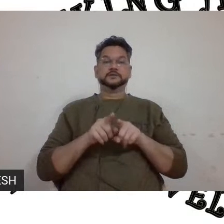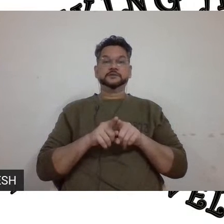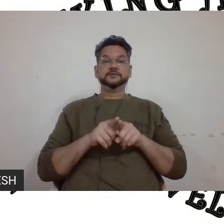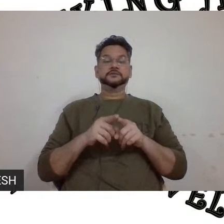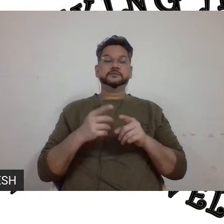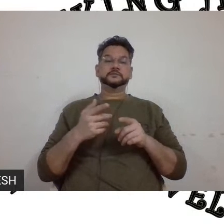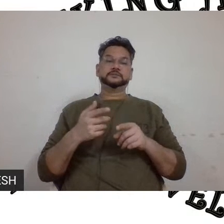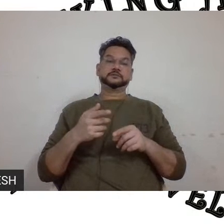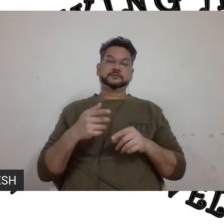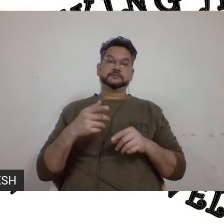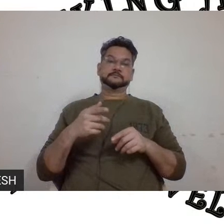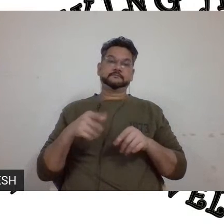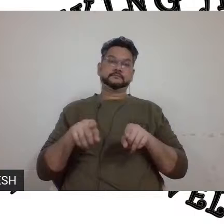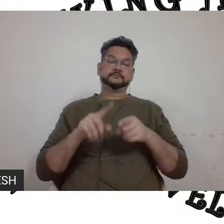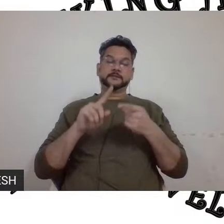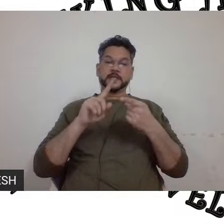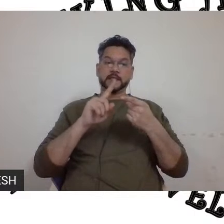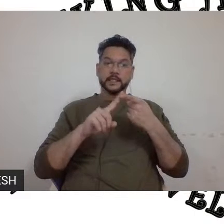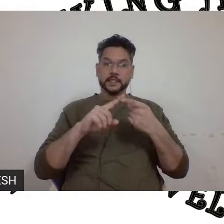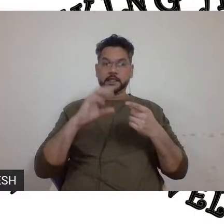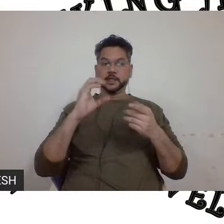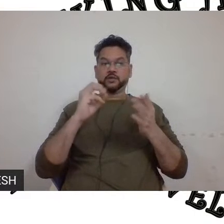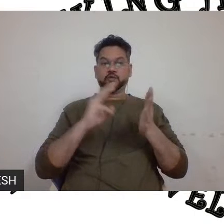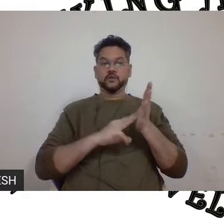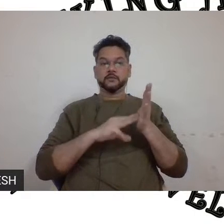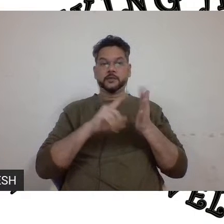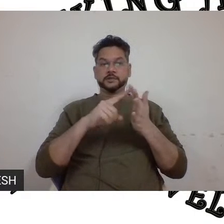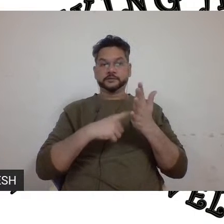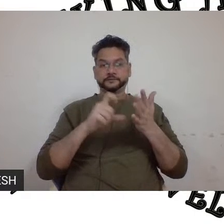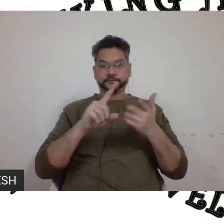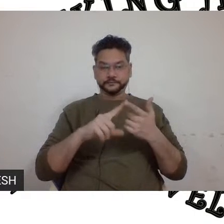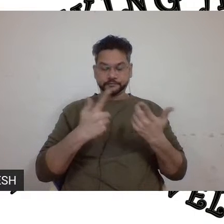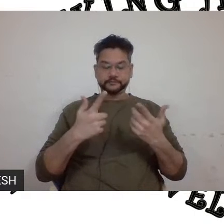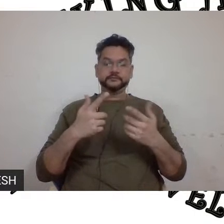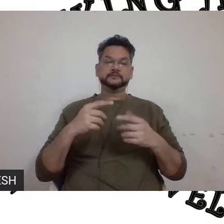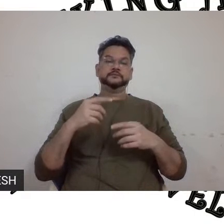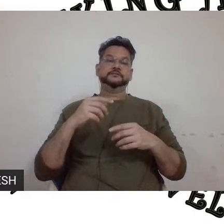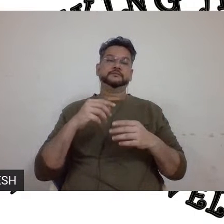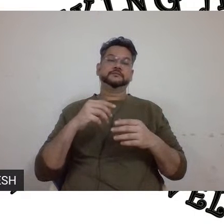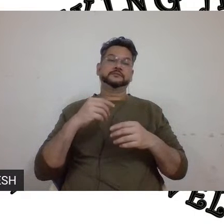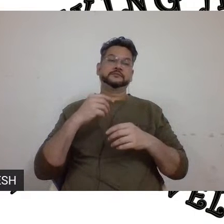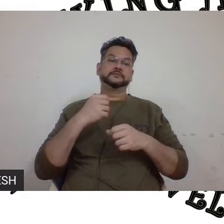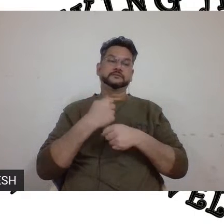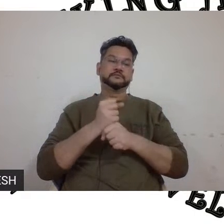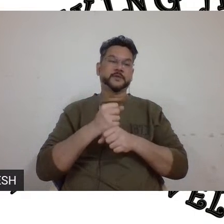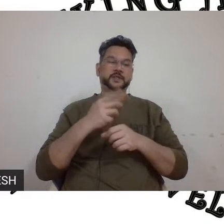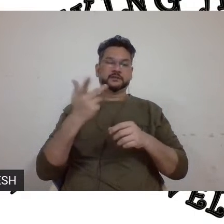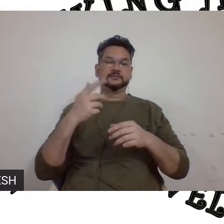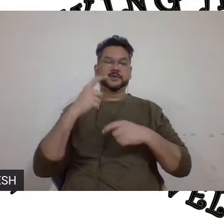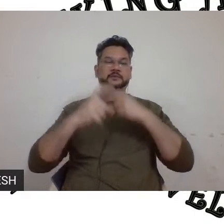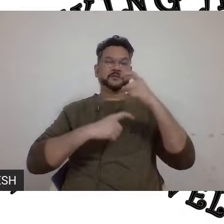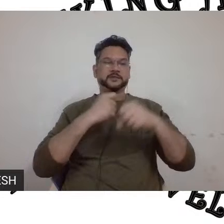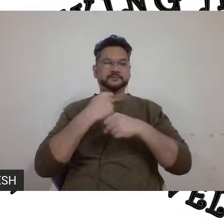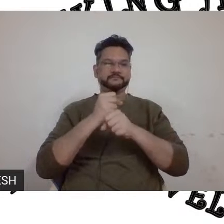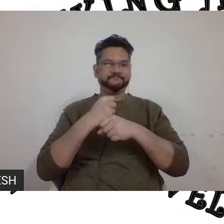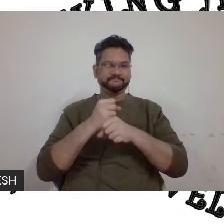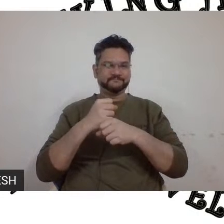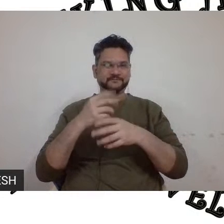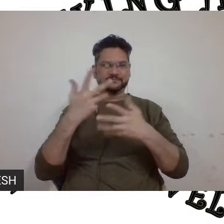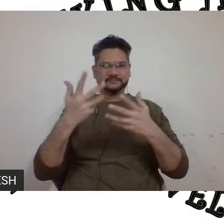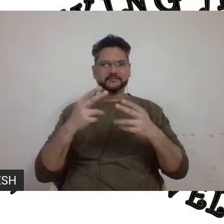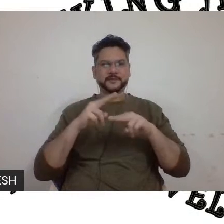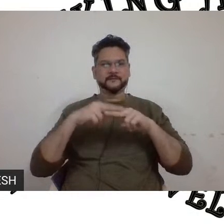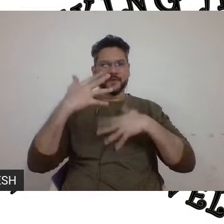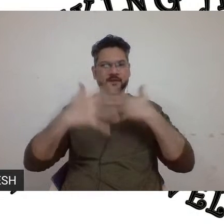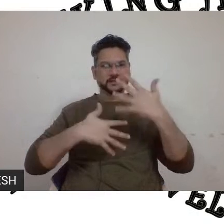hiring happening in e-commerce, a lot of hiring happening in manufacturing. Slowly, the retails have started coming up because retails also